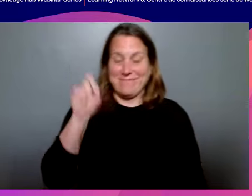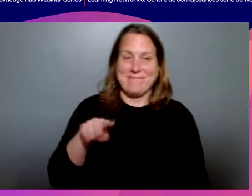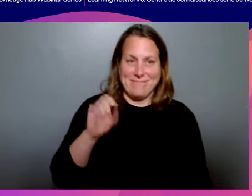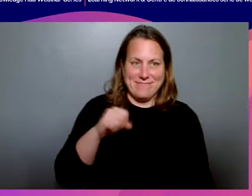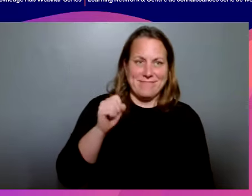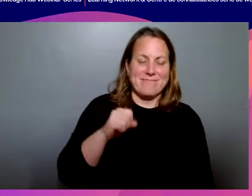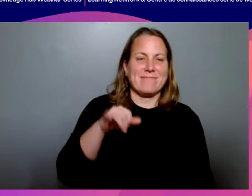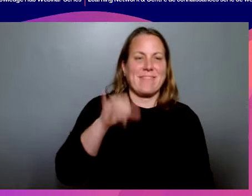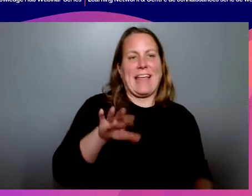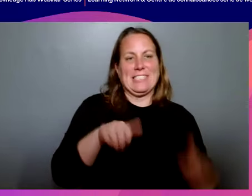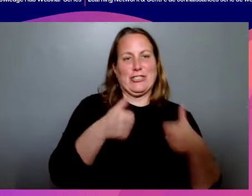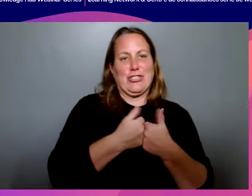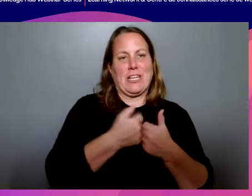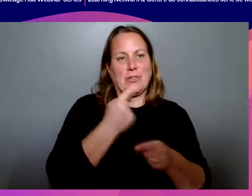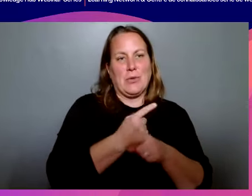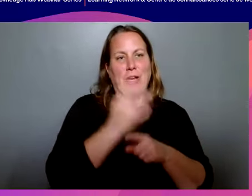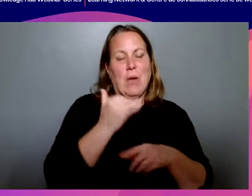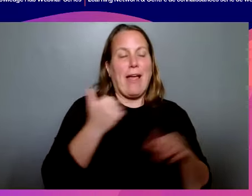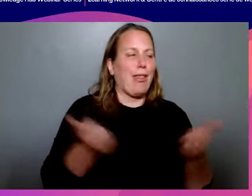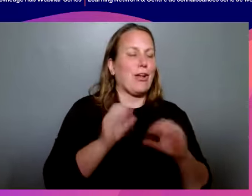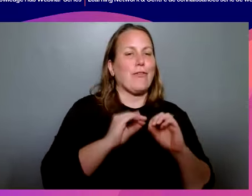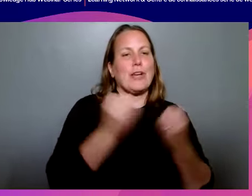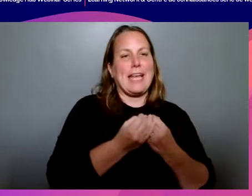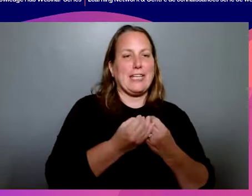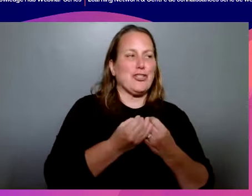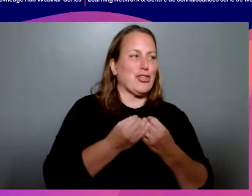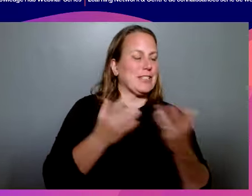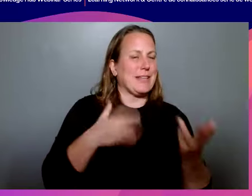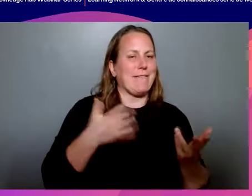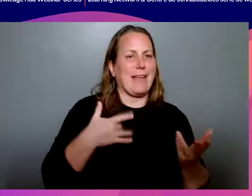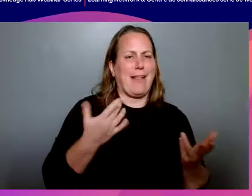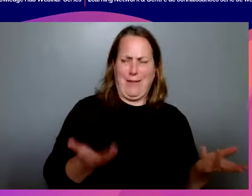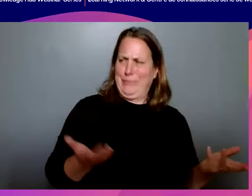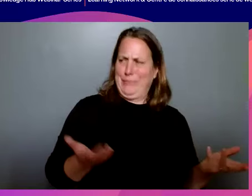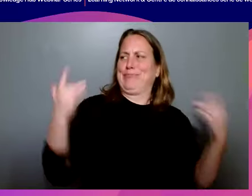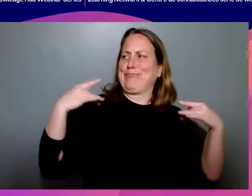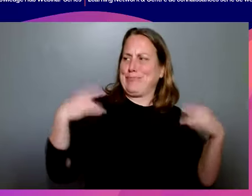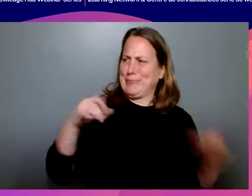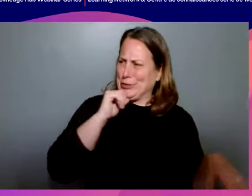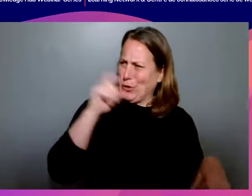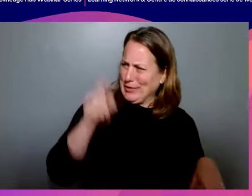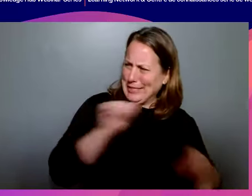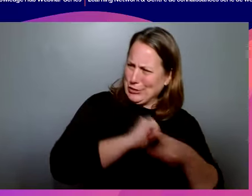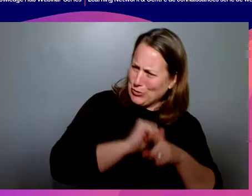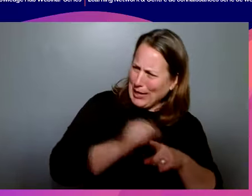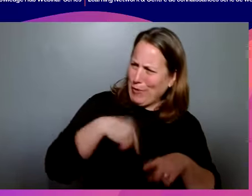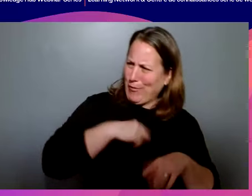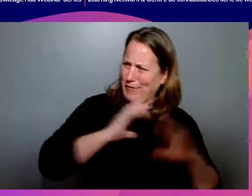this becomes the challenge because a lot of organizations don't necessarily think that they need training until they've had an